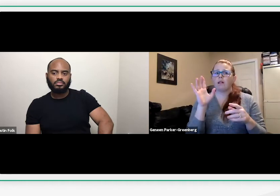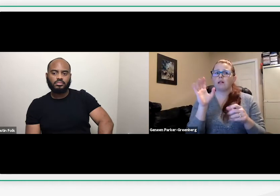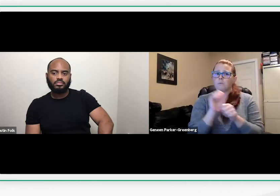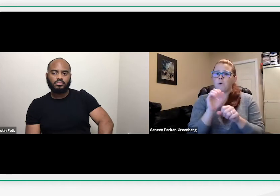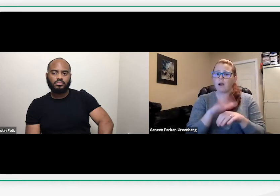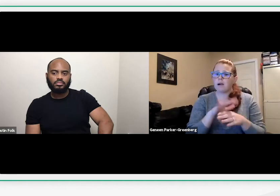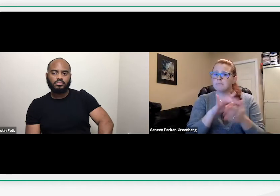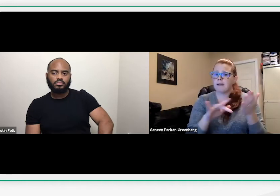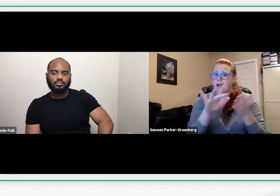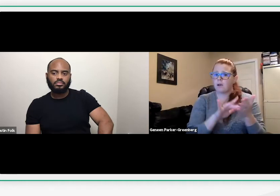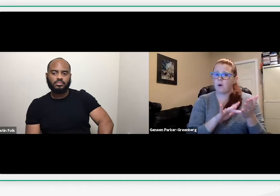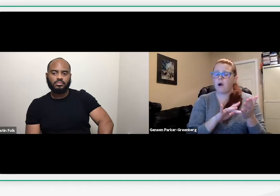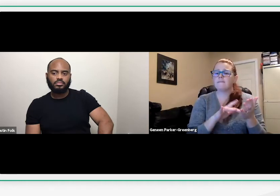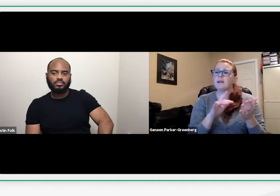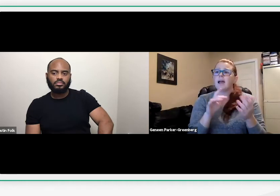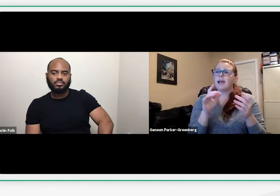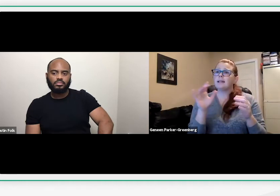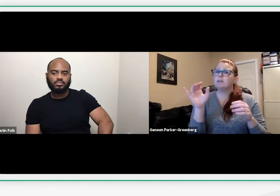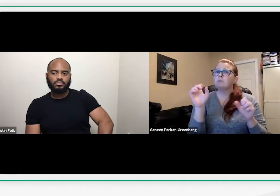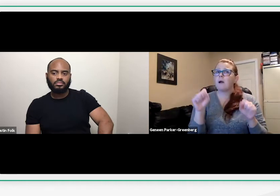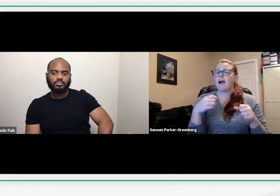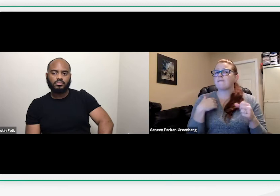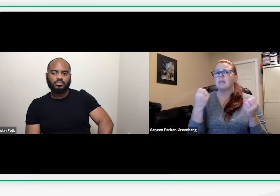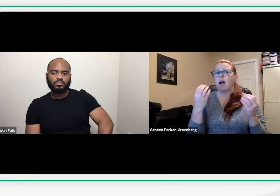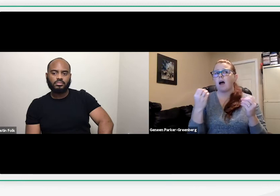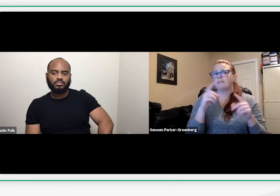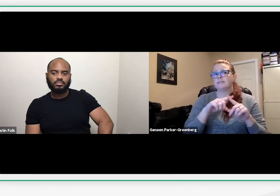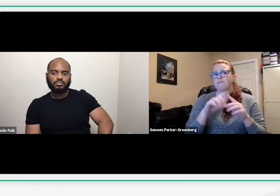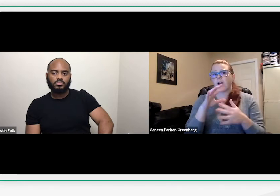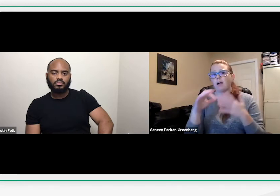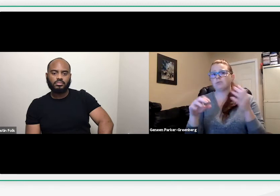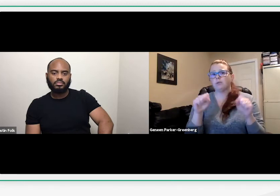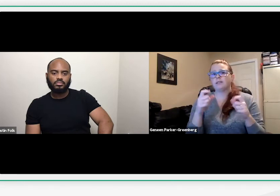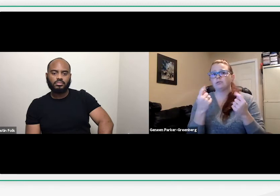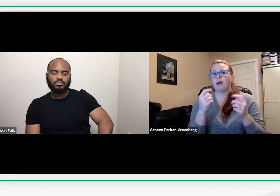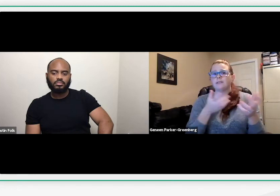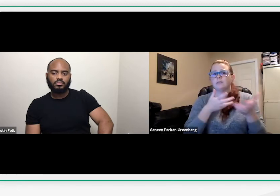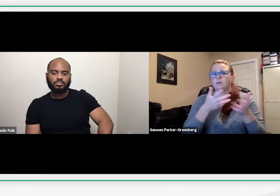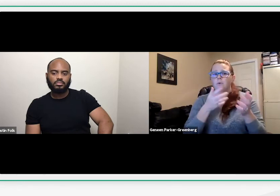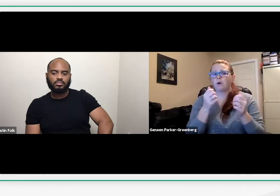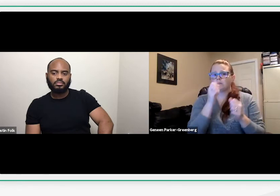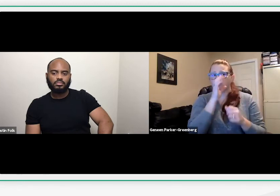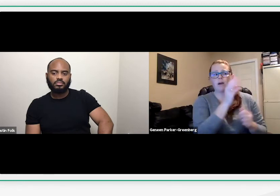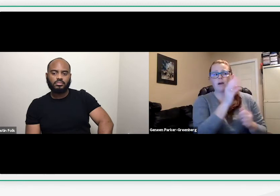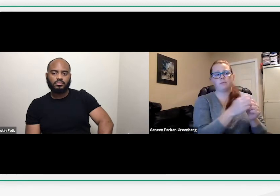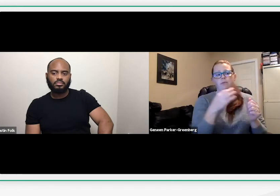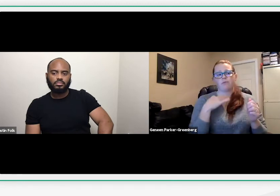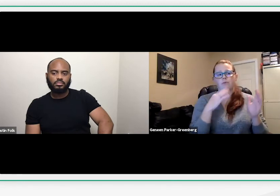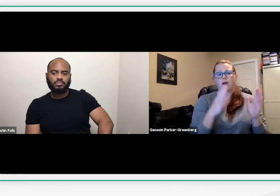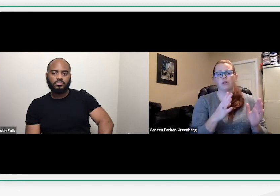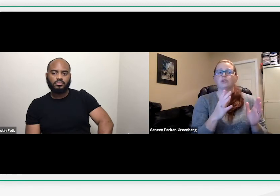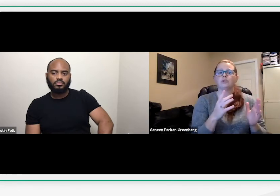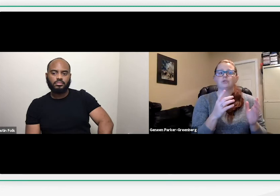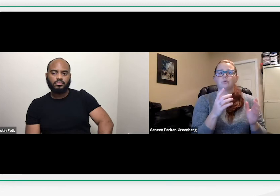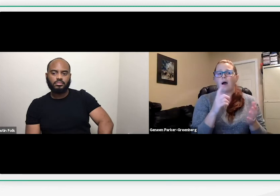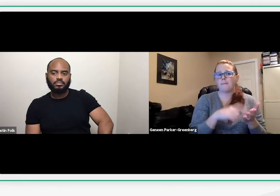that's reflected is accurate and it is yours, and ensure that you will work to pay it off. You have